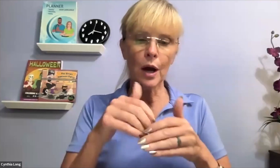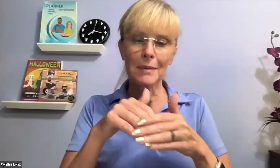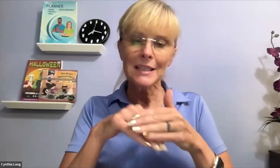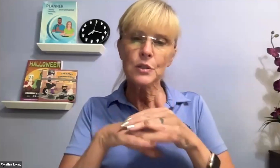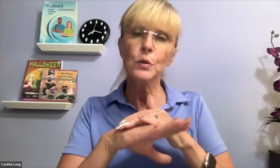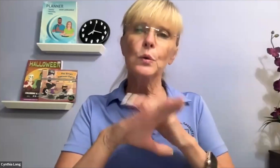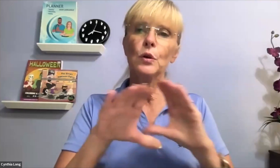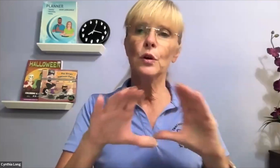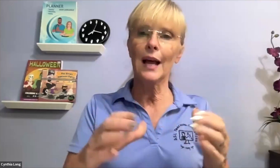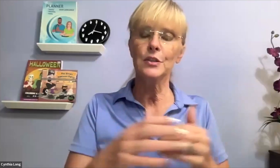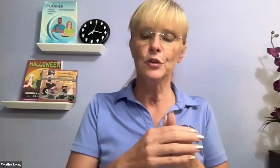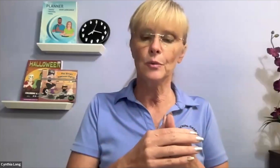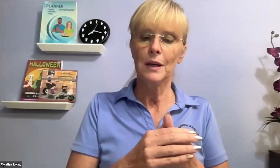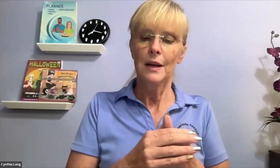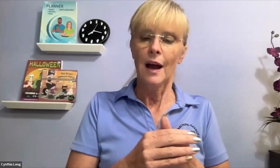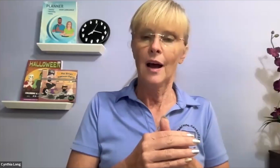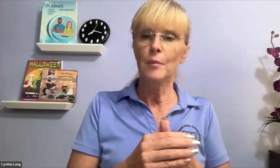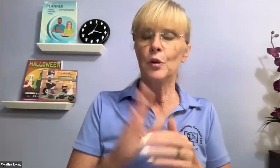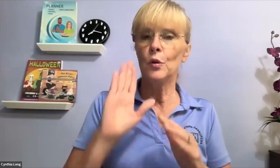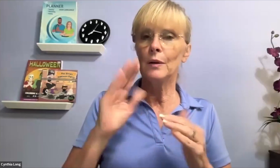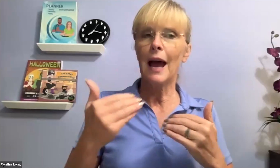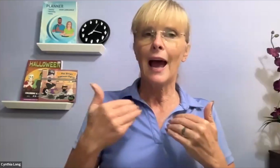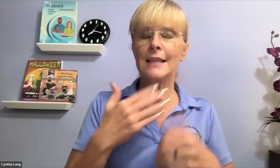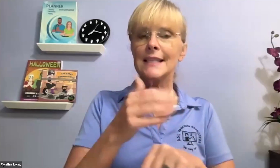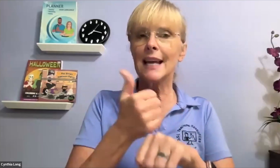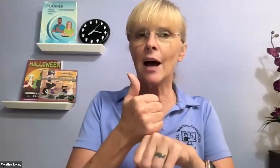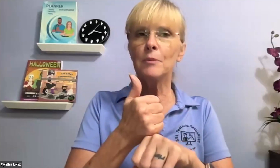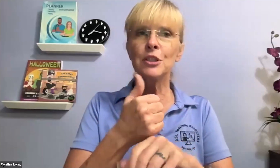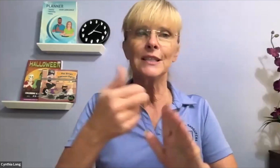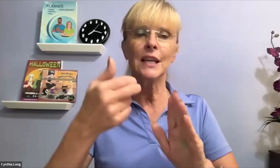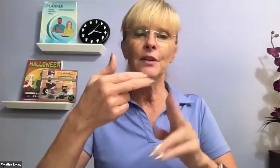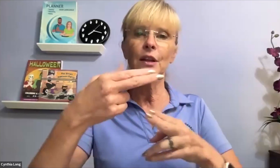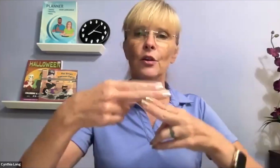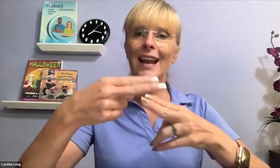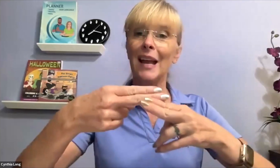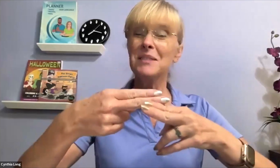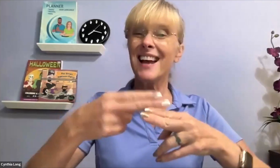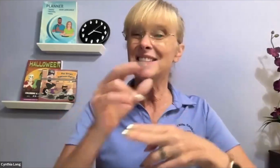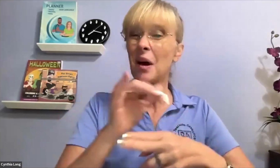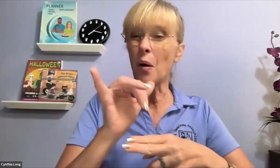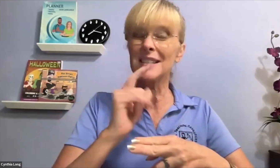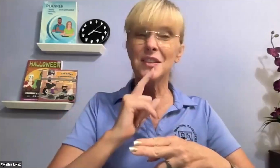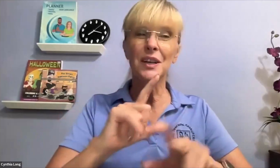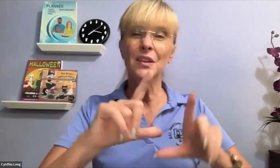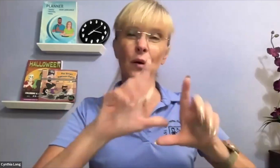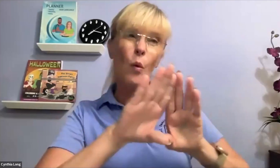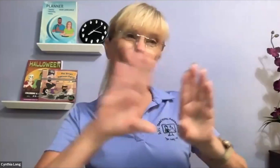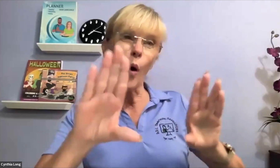come into your classroom, you can set up just even their names. As always, they're either on the